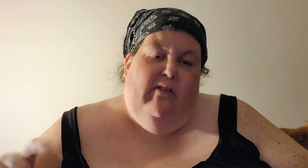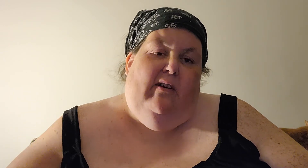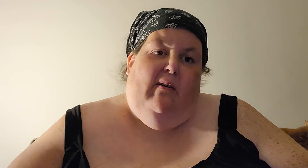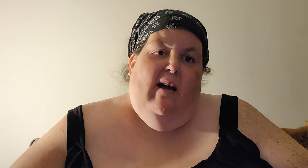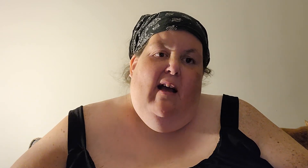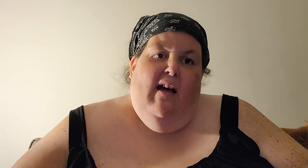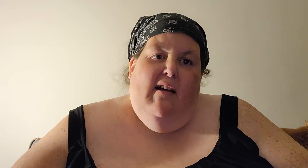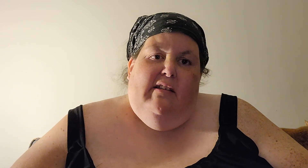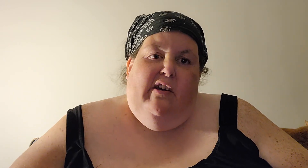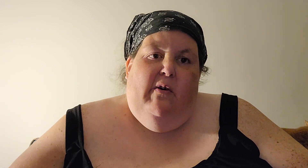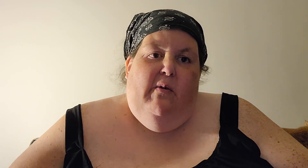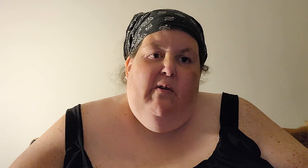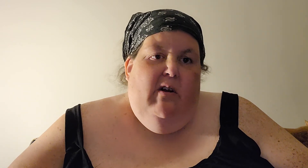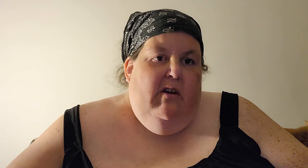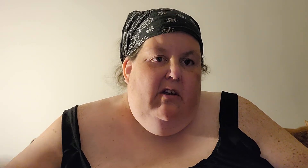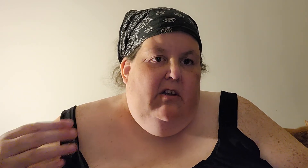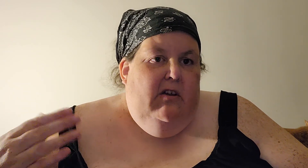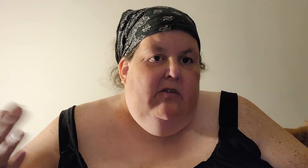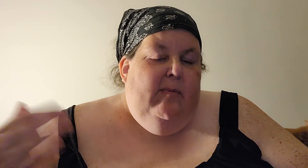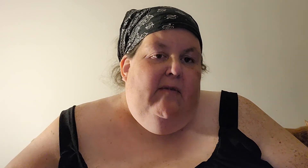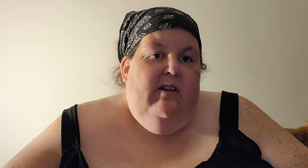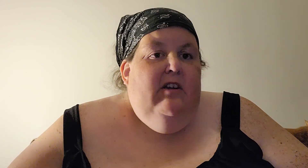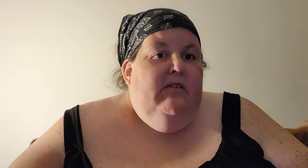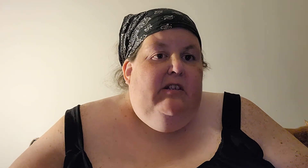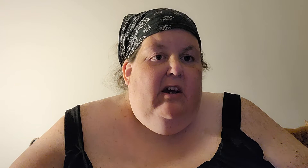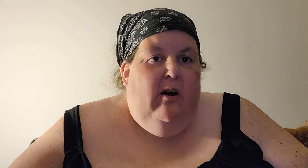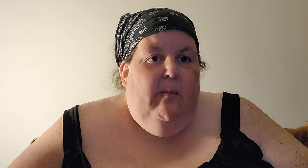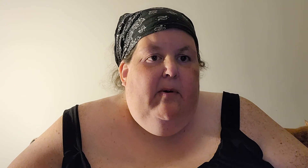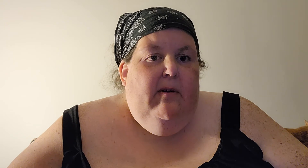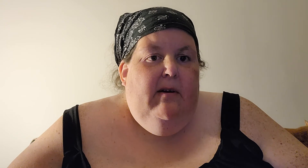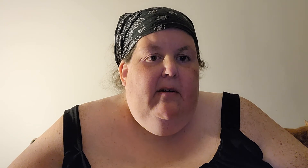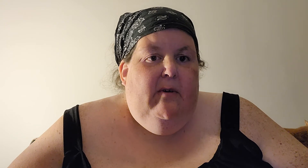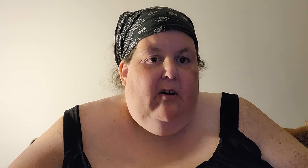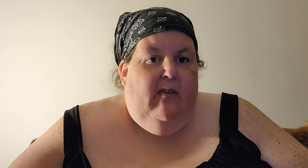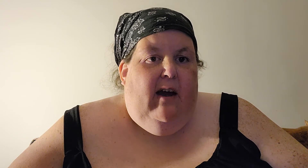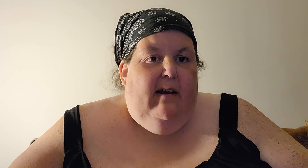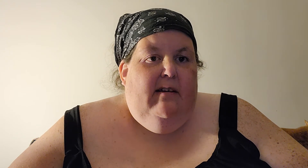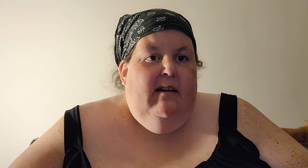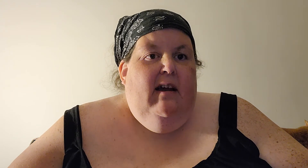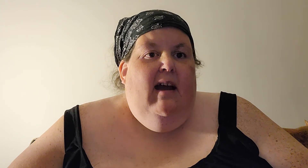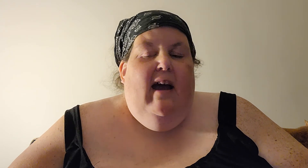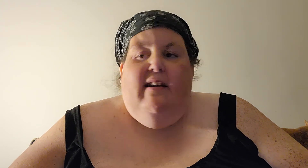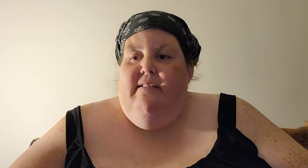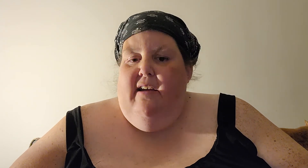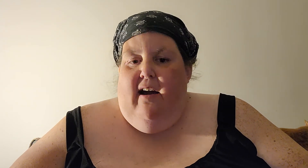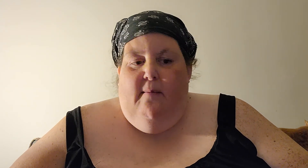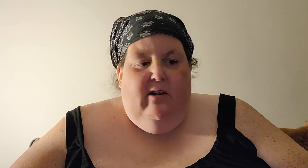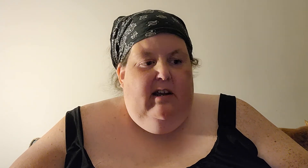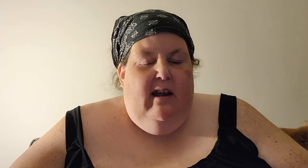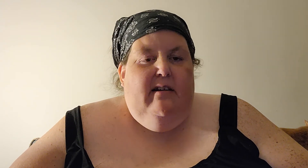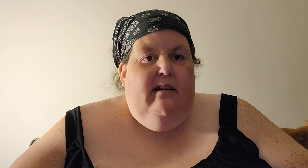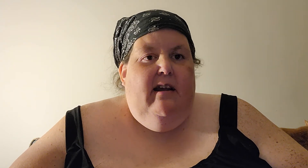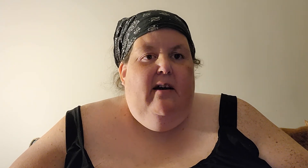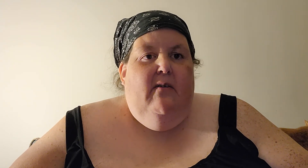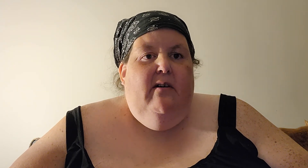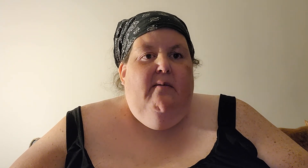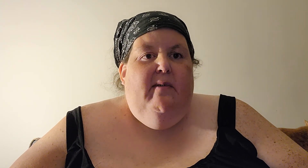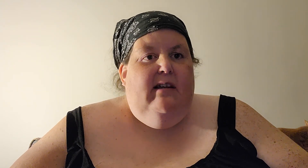you. So use my videos to help with all that. And I'm going to end it now because I